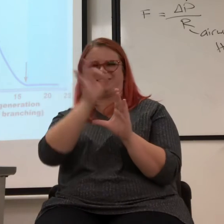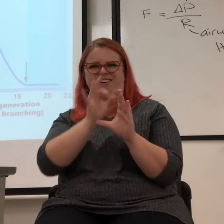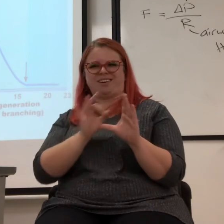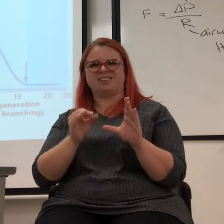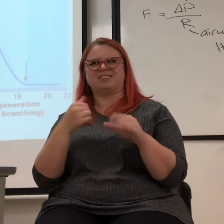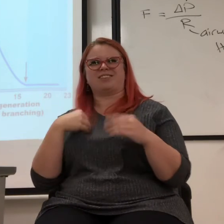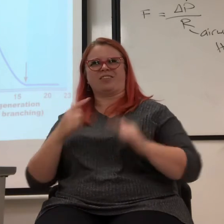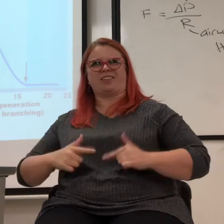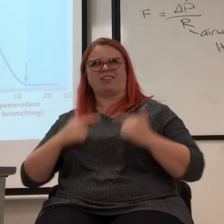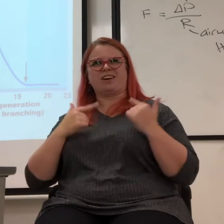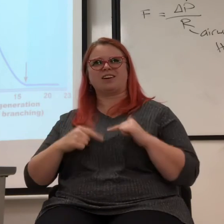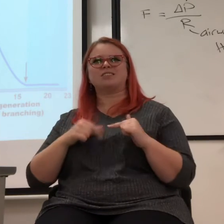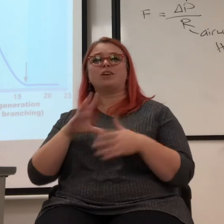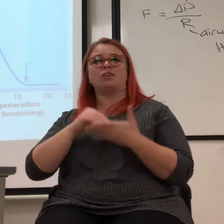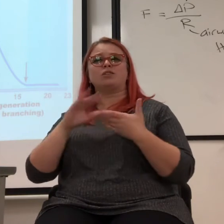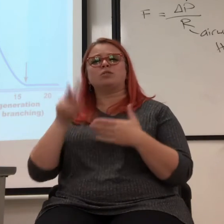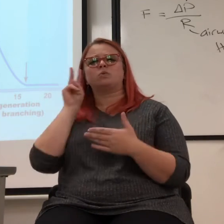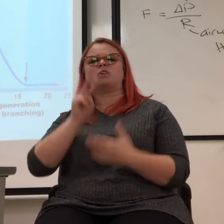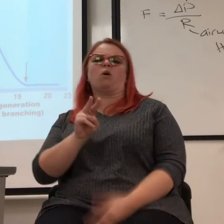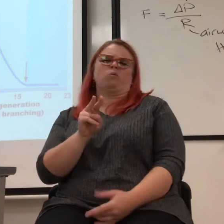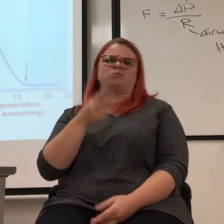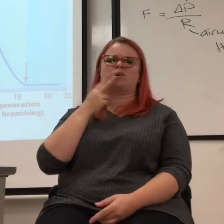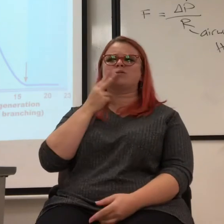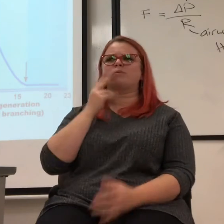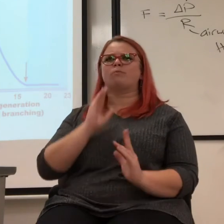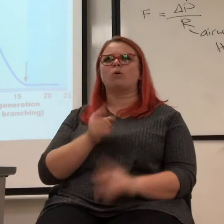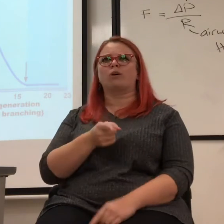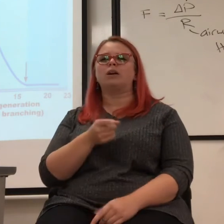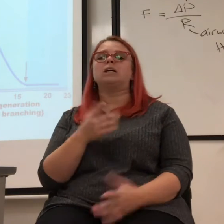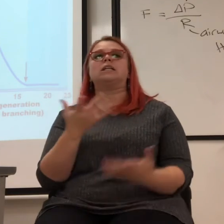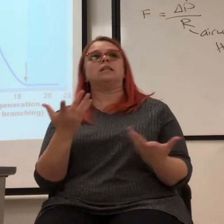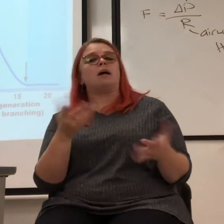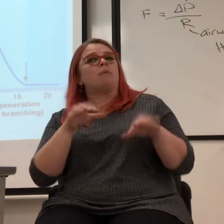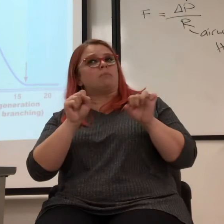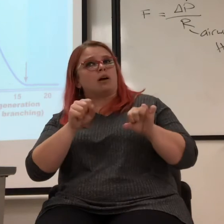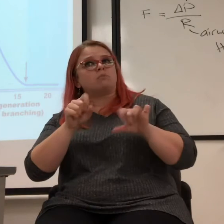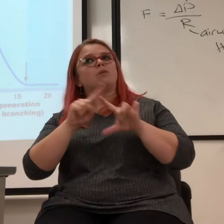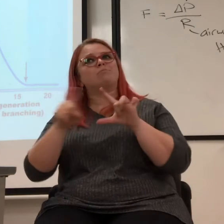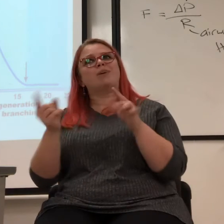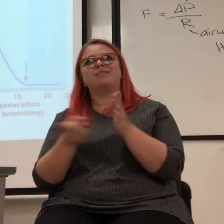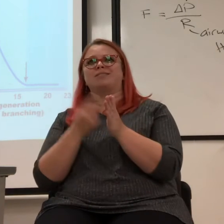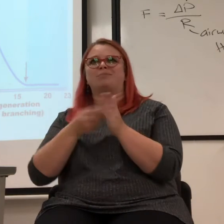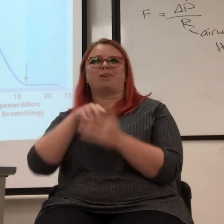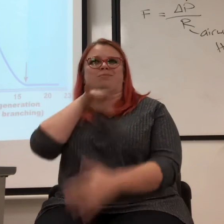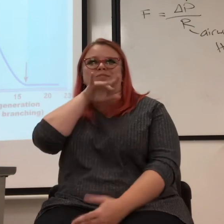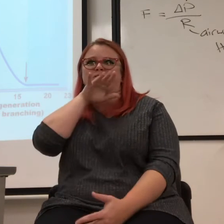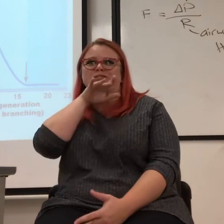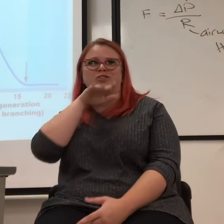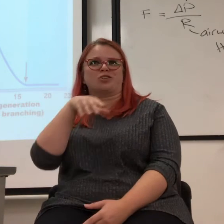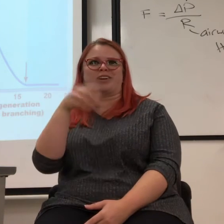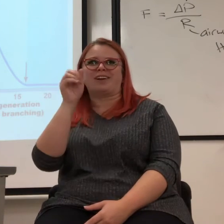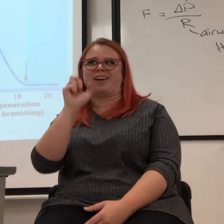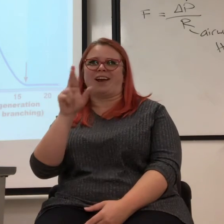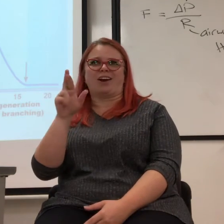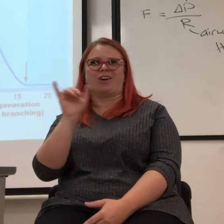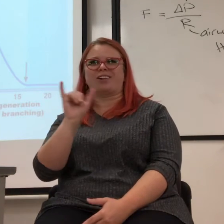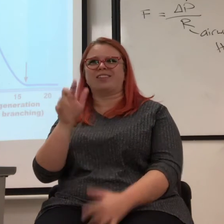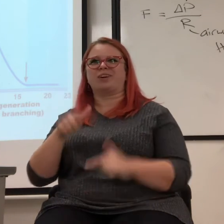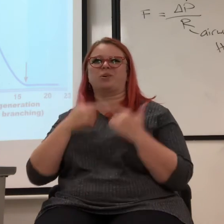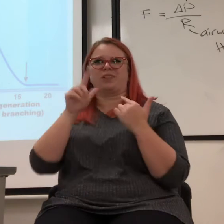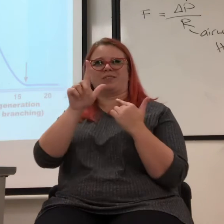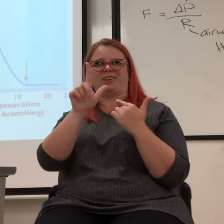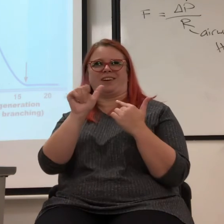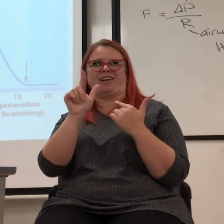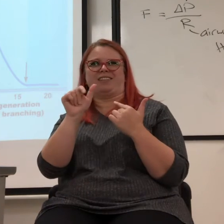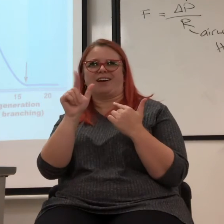but usually I think it's just dirty air. Living in LA, I think that could do it. You can physically